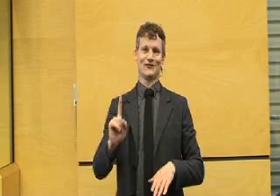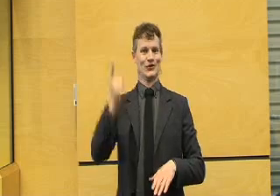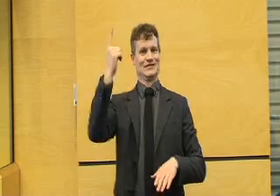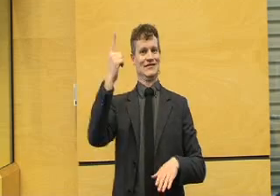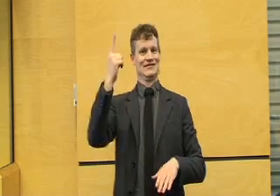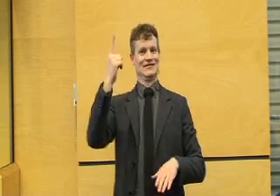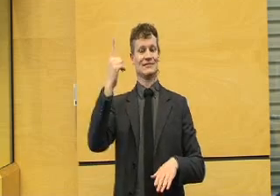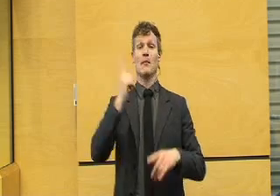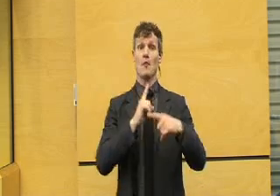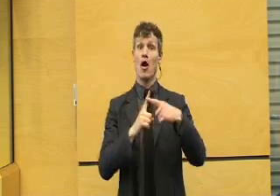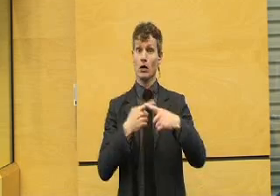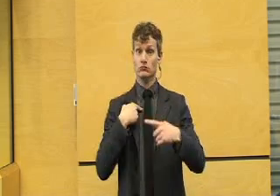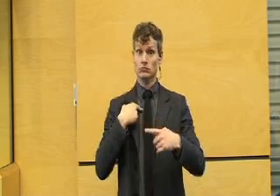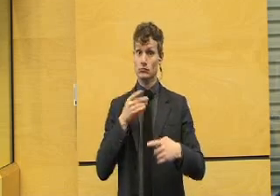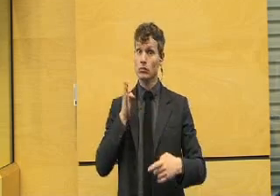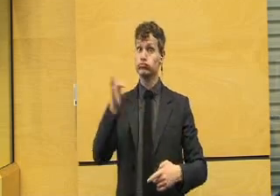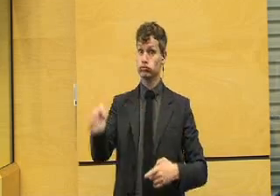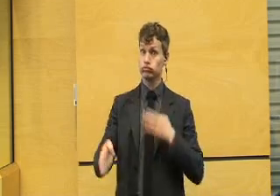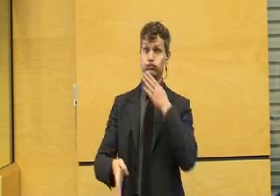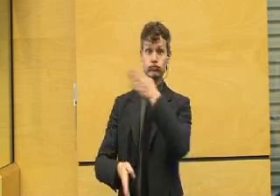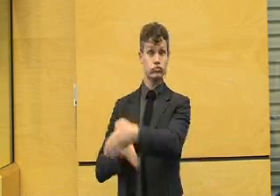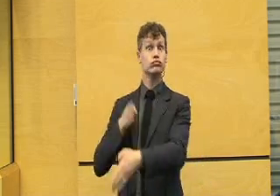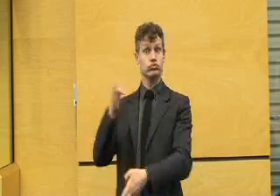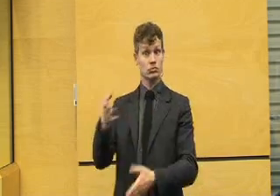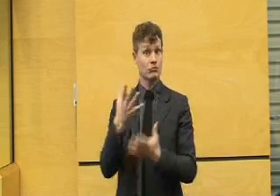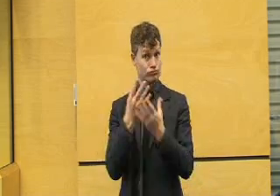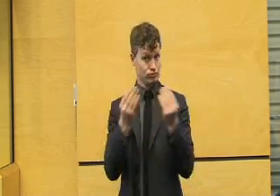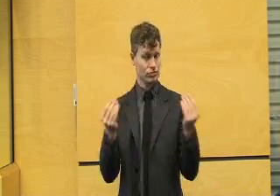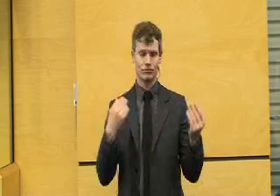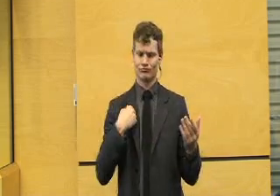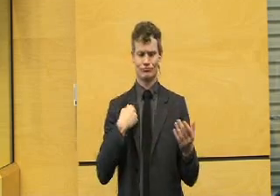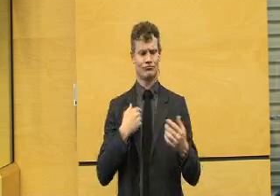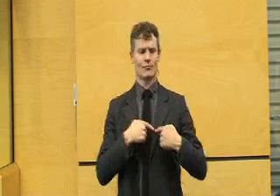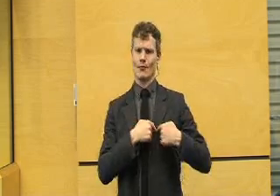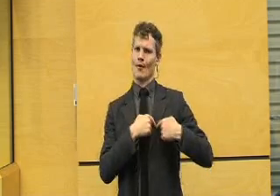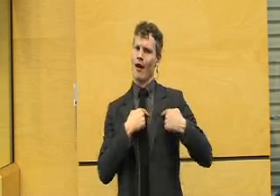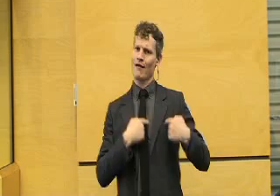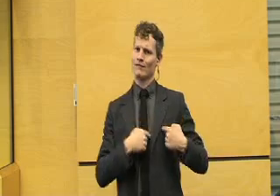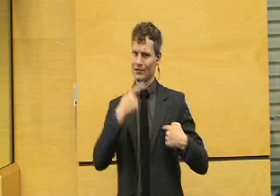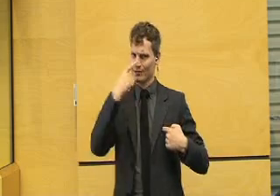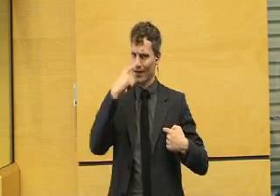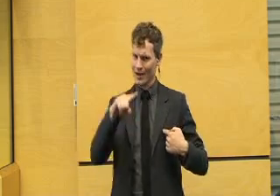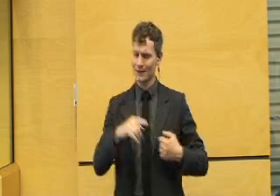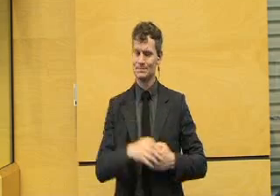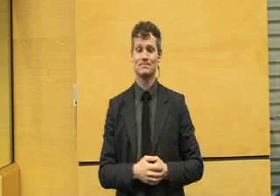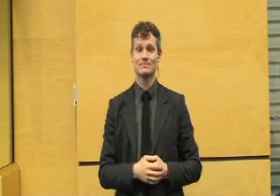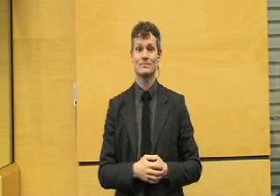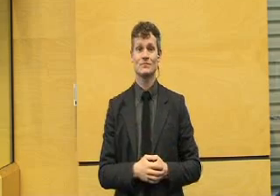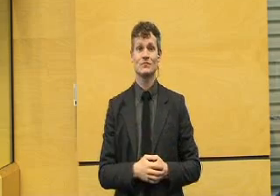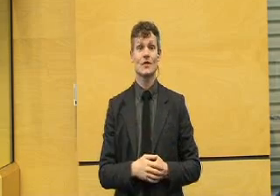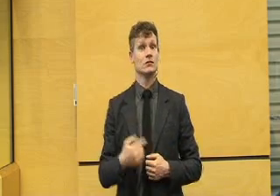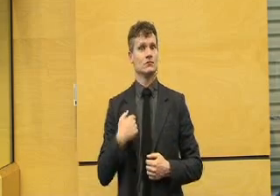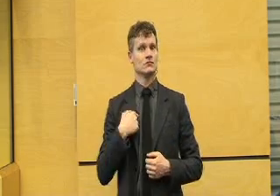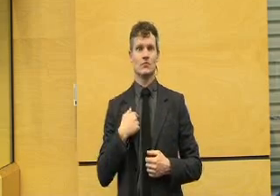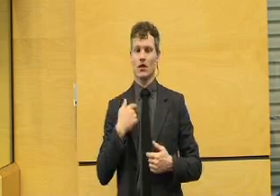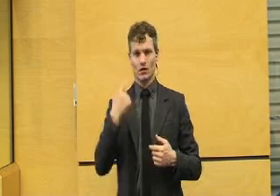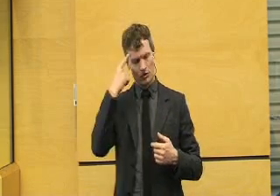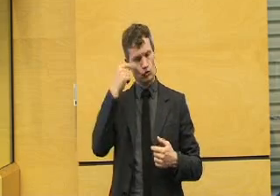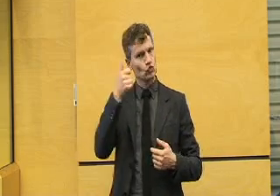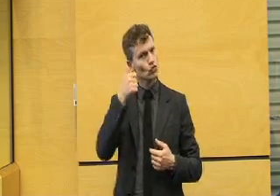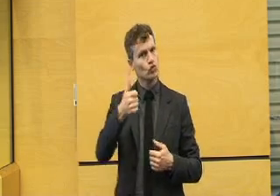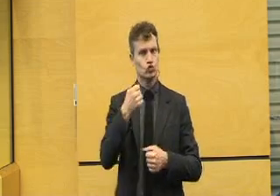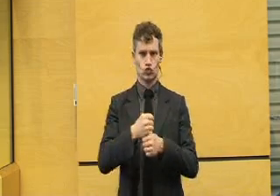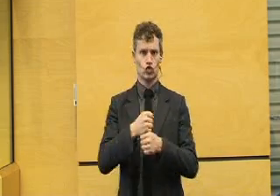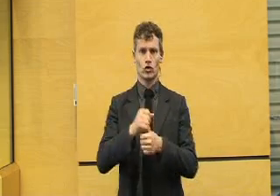And also I appreciate the excellent work done by Mr. Kim, the country rapporteur.